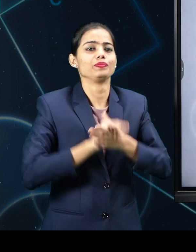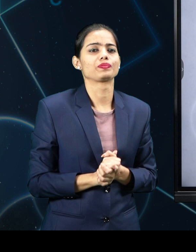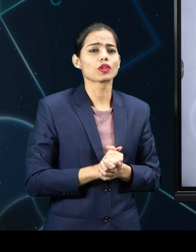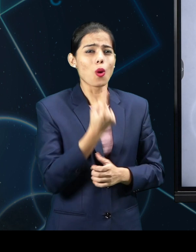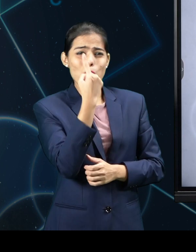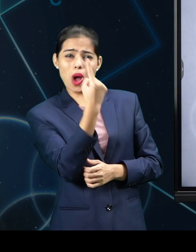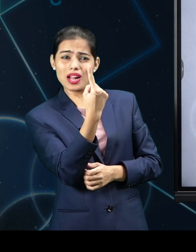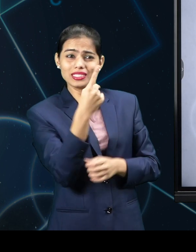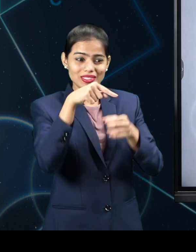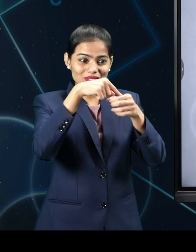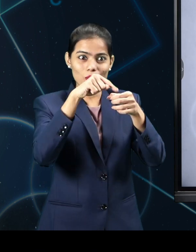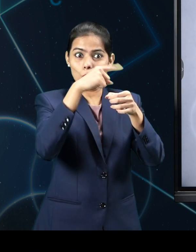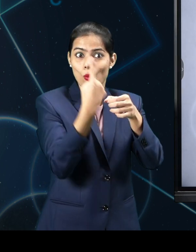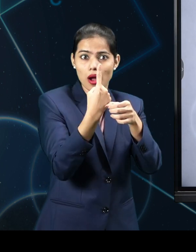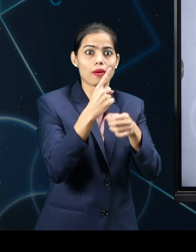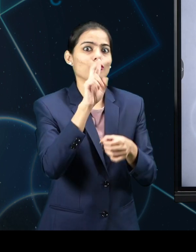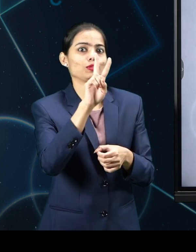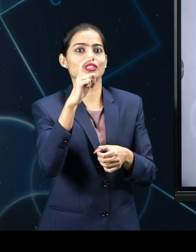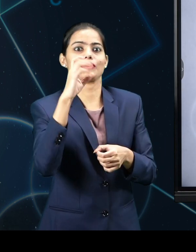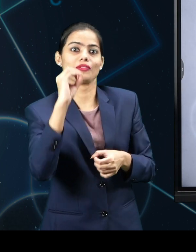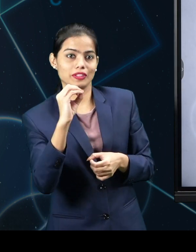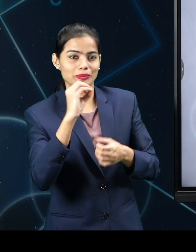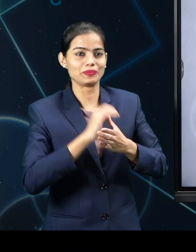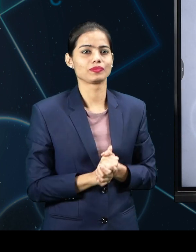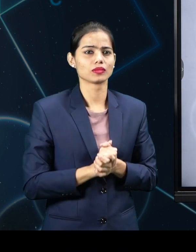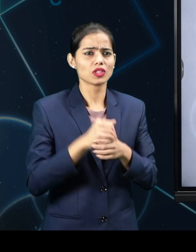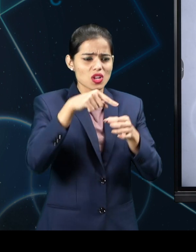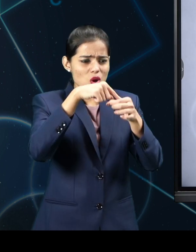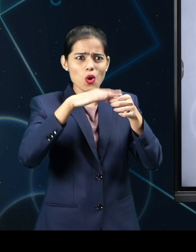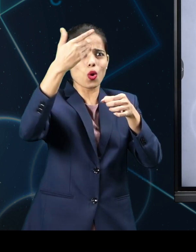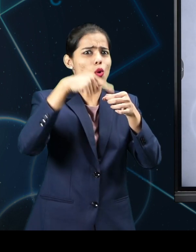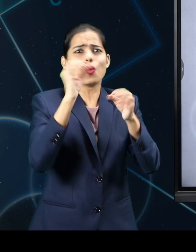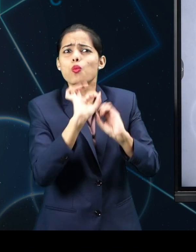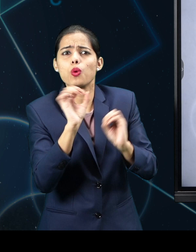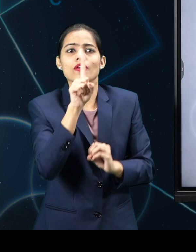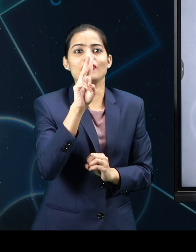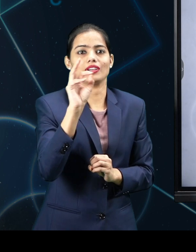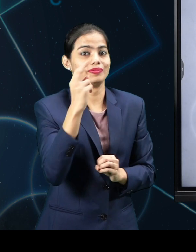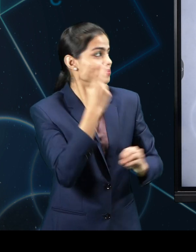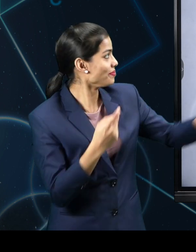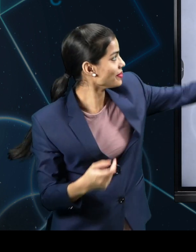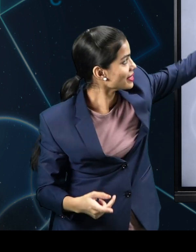1 head 270, no head 130.